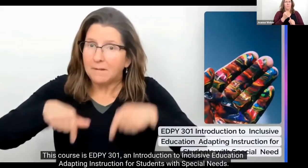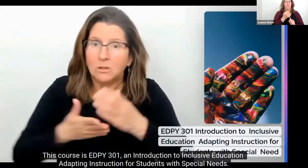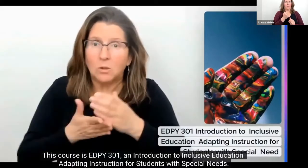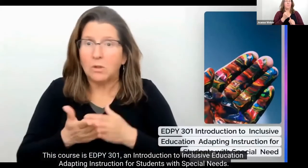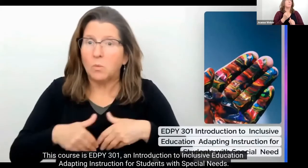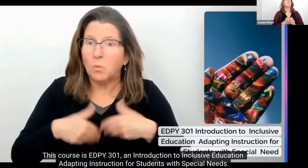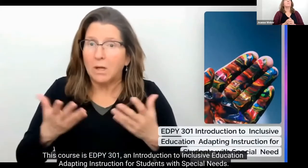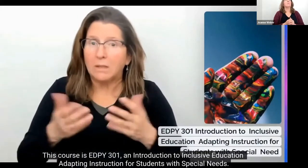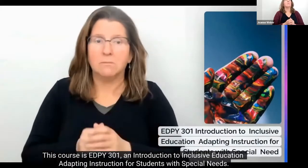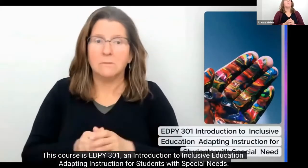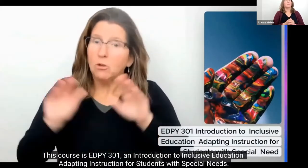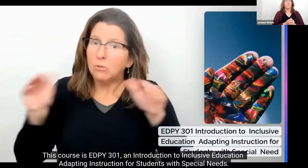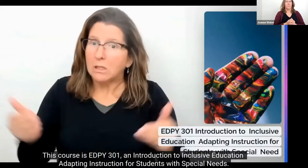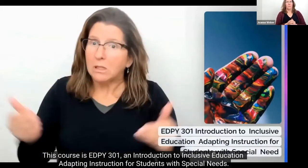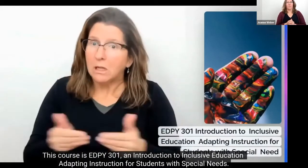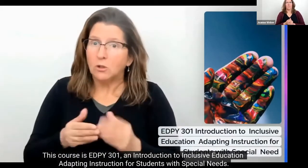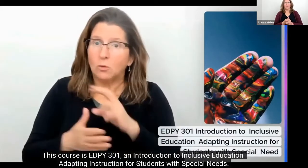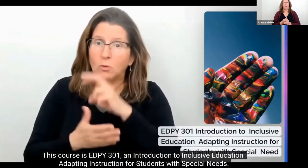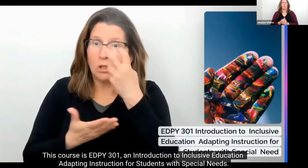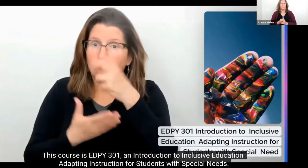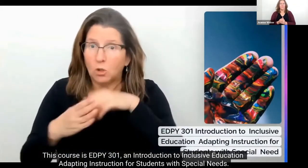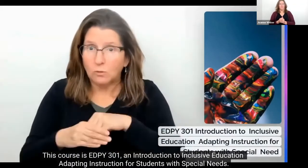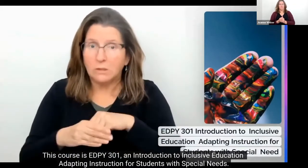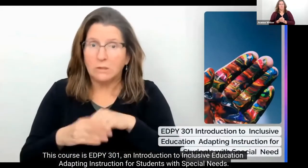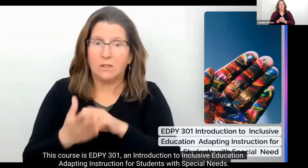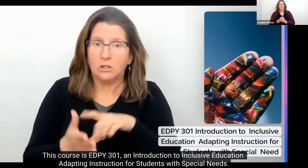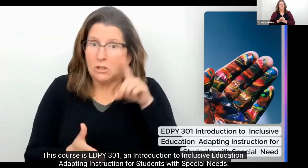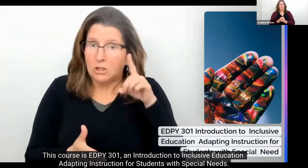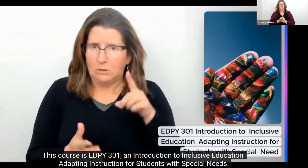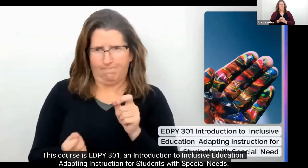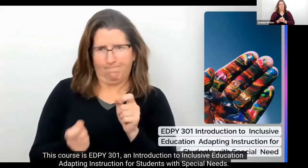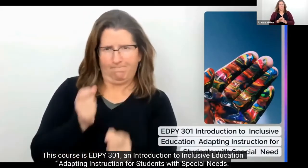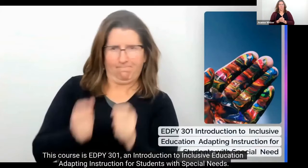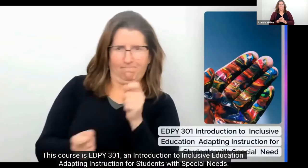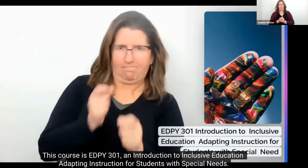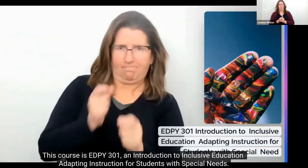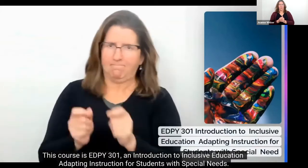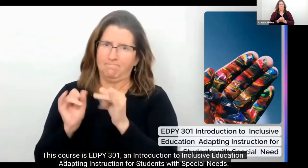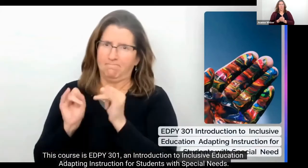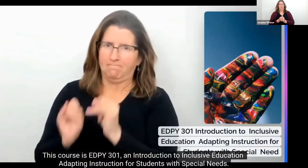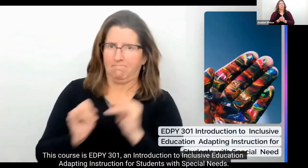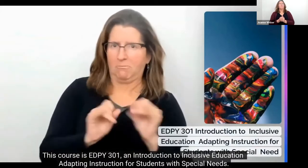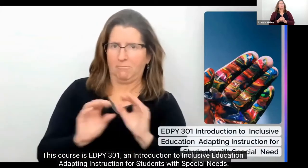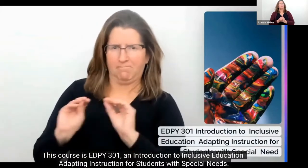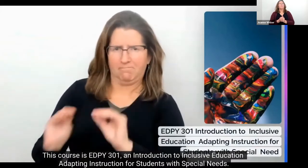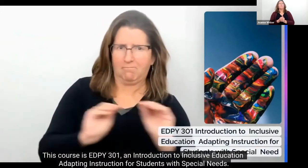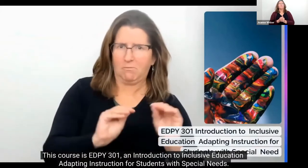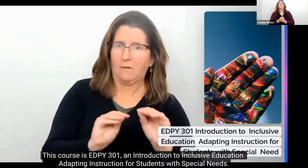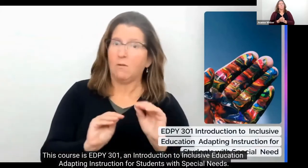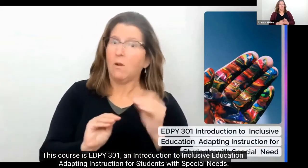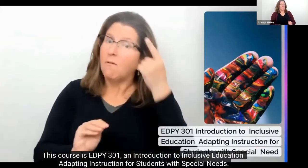This course is EDPY 301, an introduction to inclusive